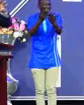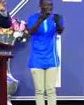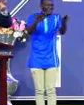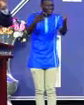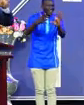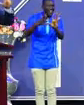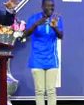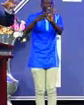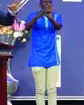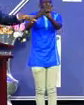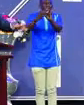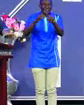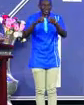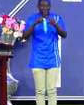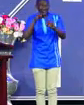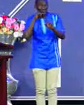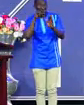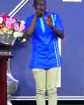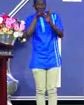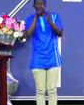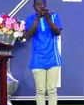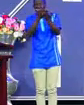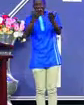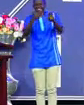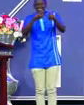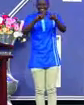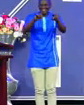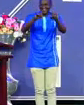n'abatwegaseeko ku mikutu yonna gye muli mu nsi